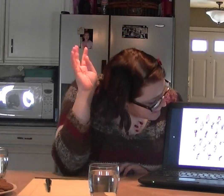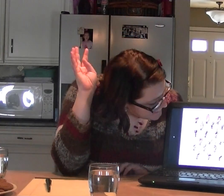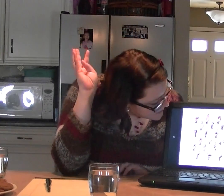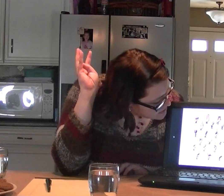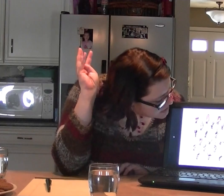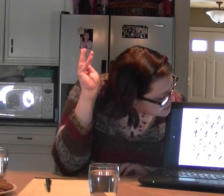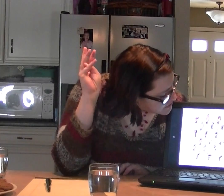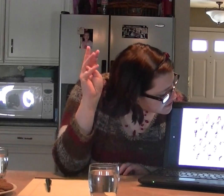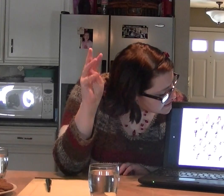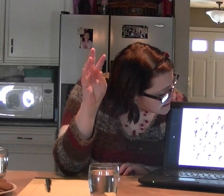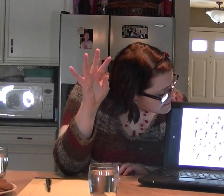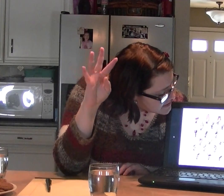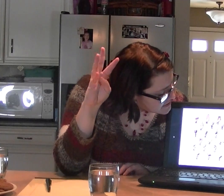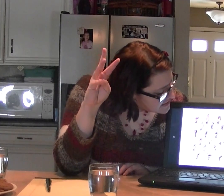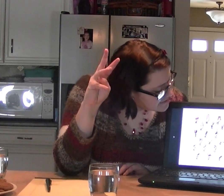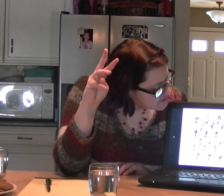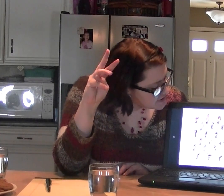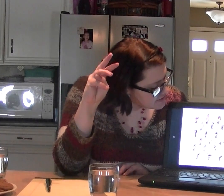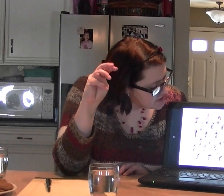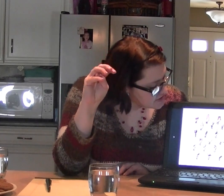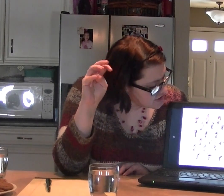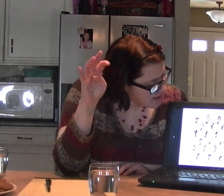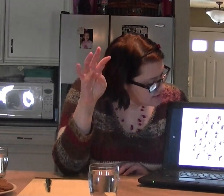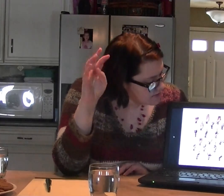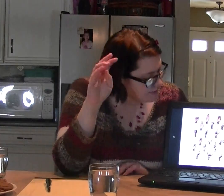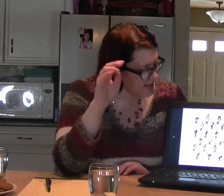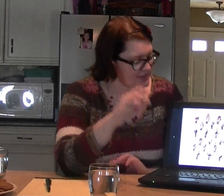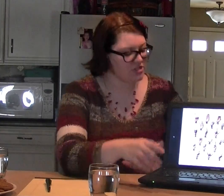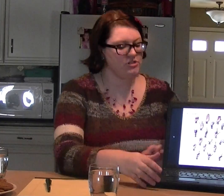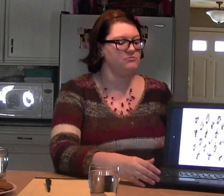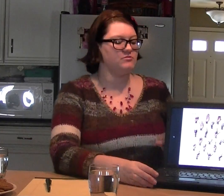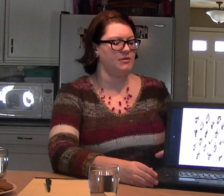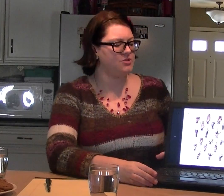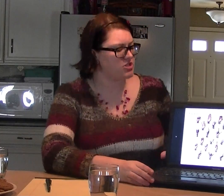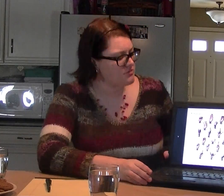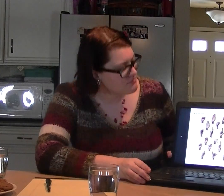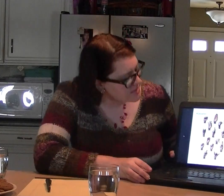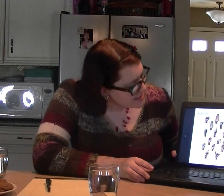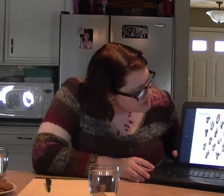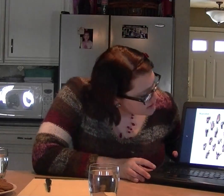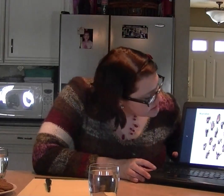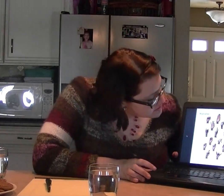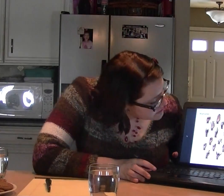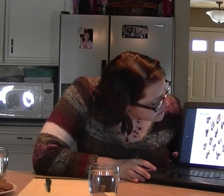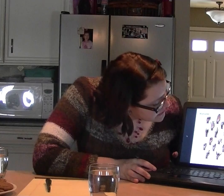M, there's a lot of ones that are similar to each other, so you have to really pay attention. And let me just take a look at this real quick.